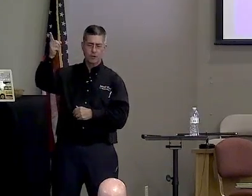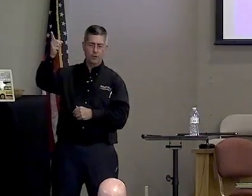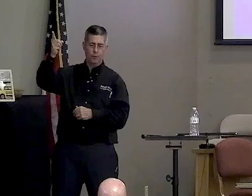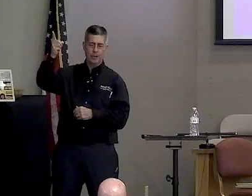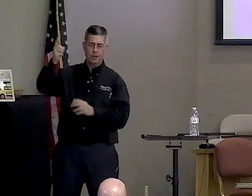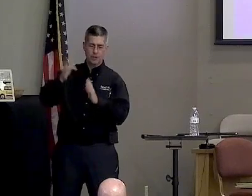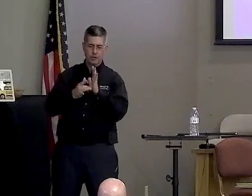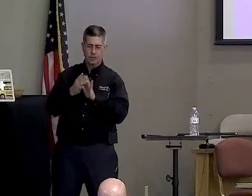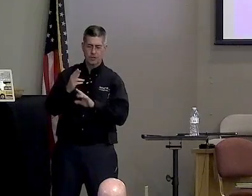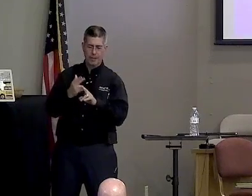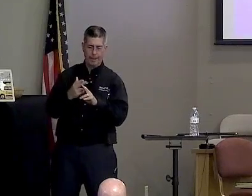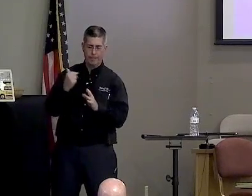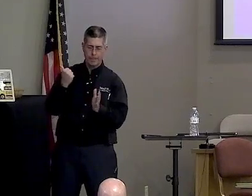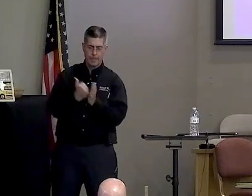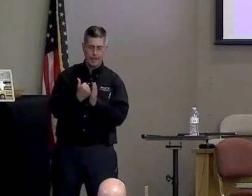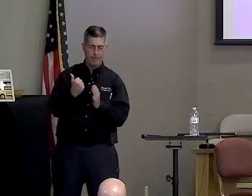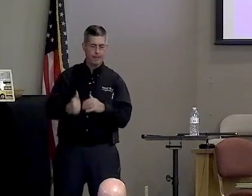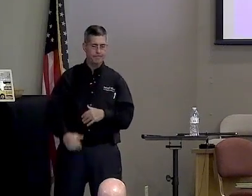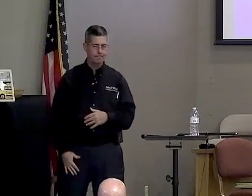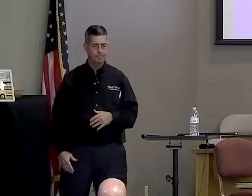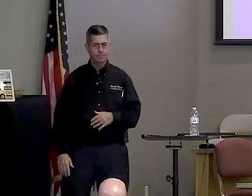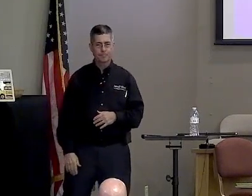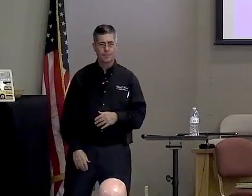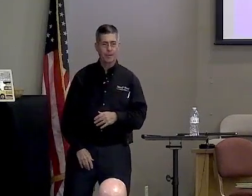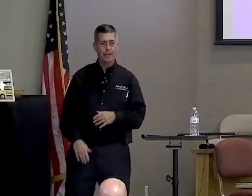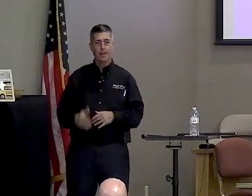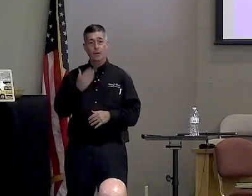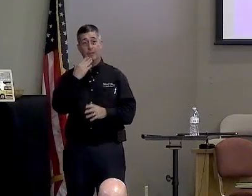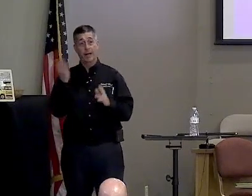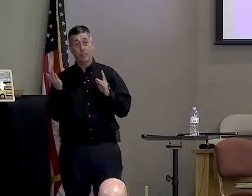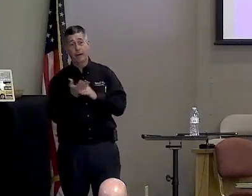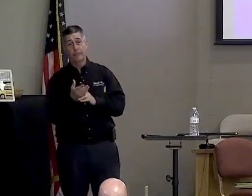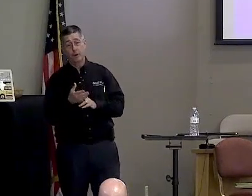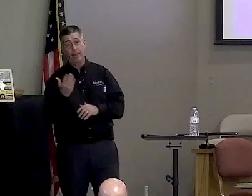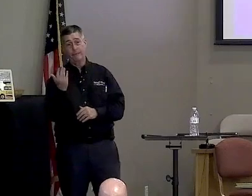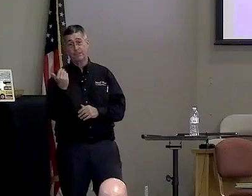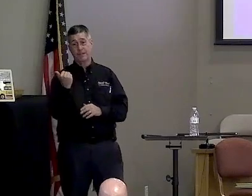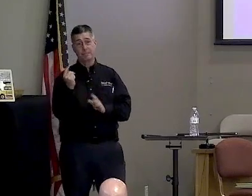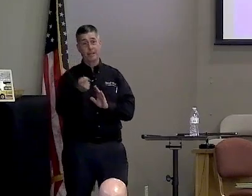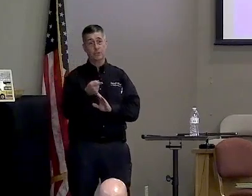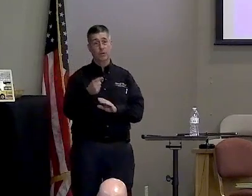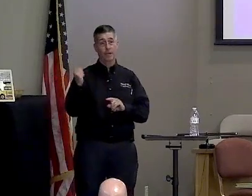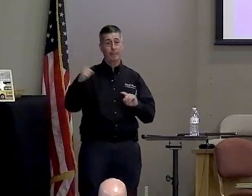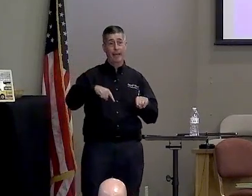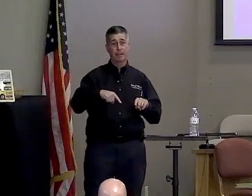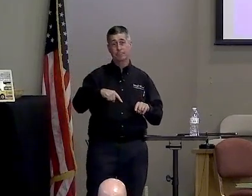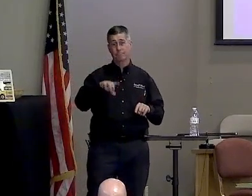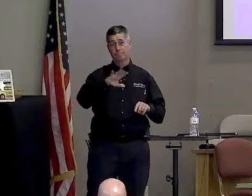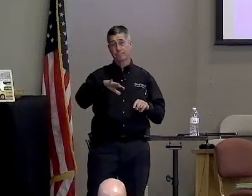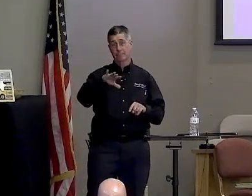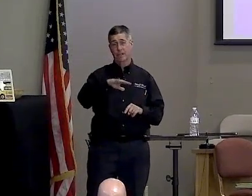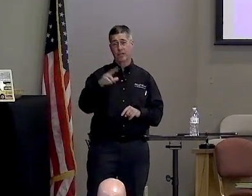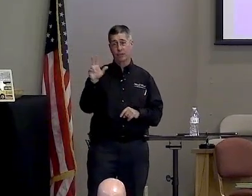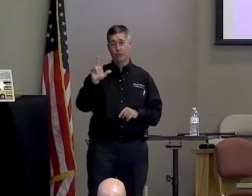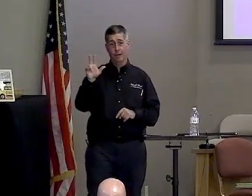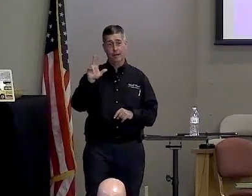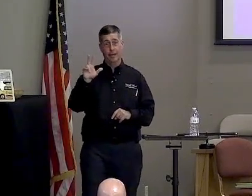you, in Jesus' name, amen. Okay. We've got a break for about 15 minutes. We'll come back, let's say, 3 o'clock now.